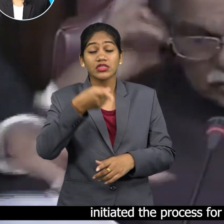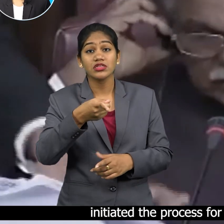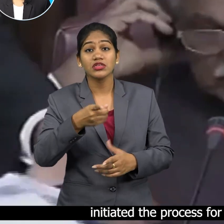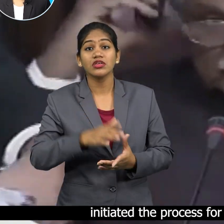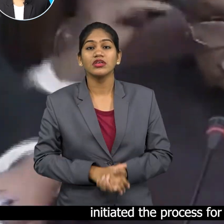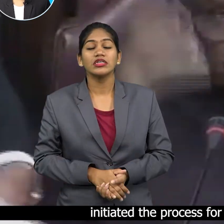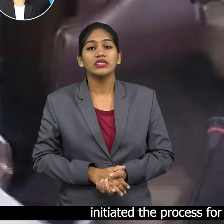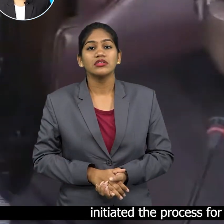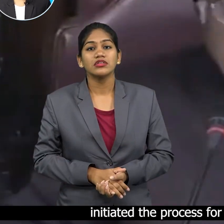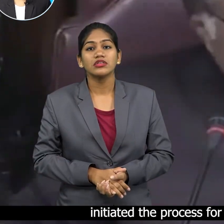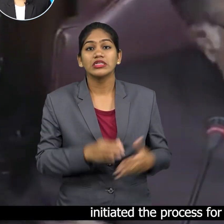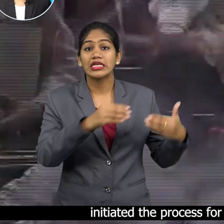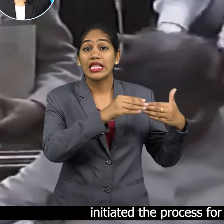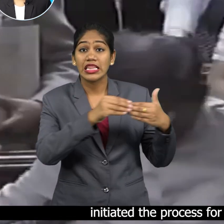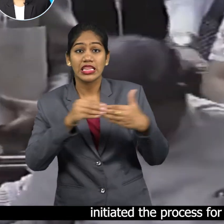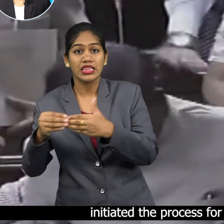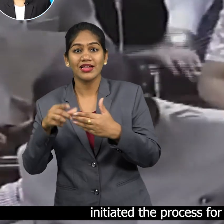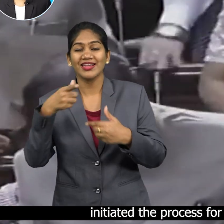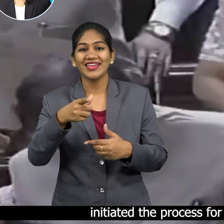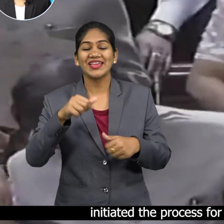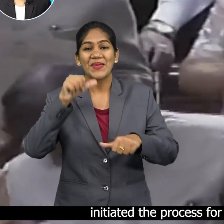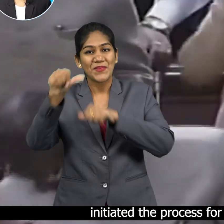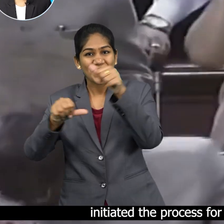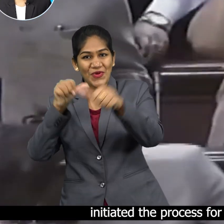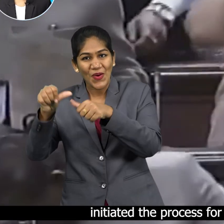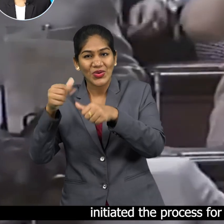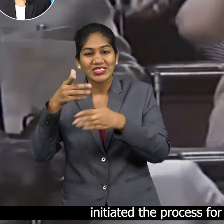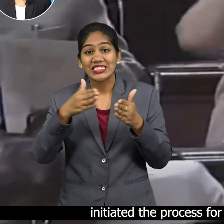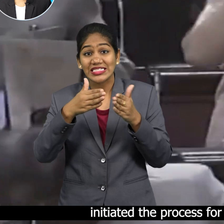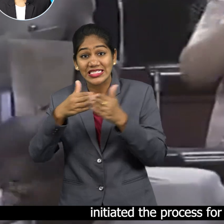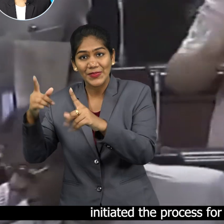initiated the process for a separate Telangana state.